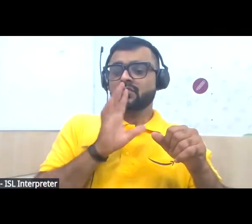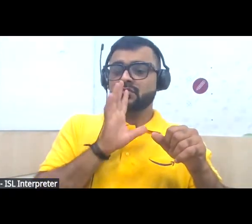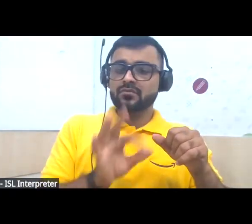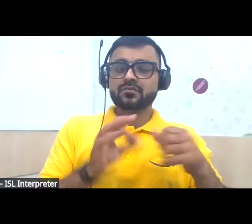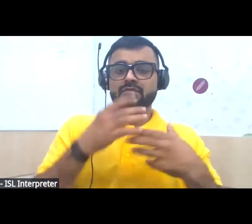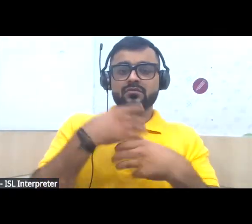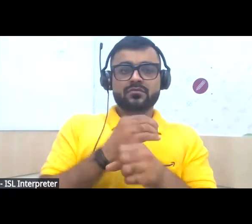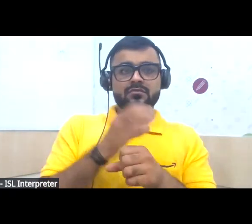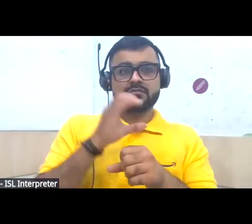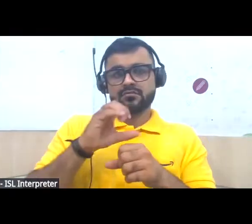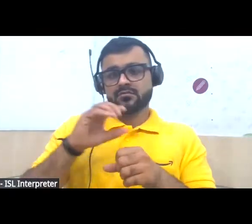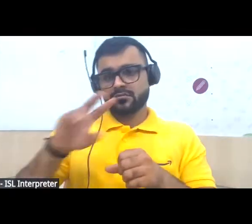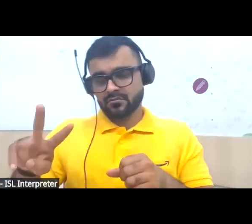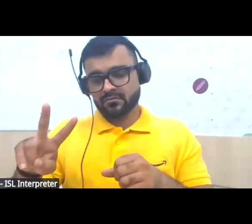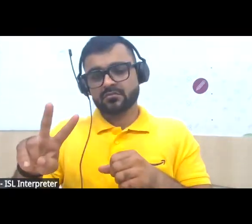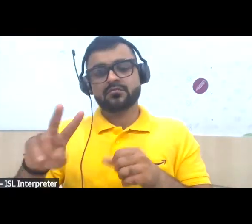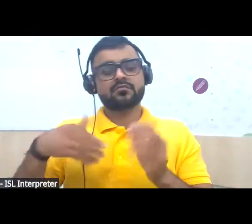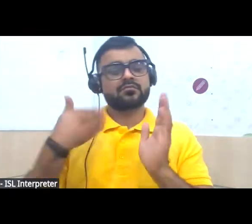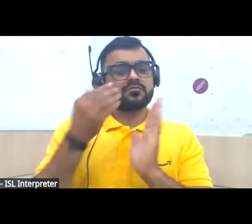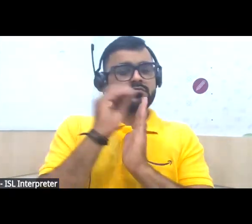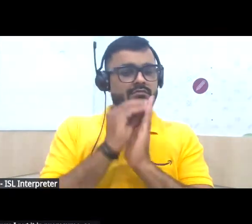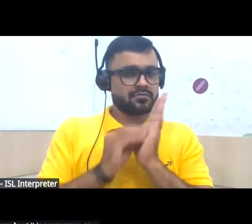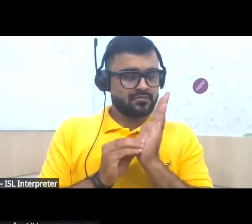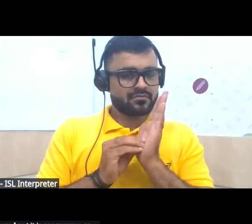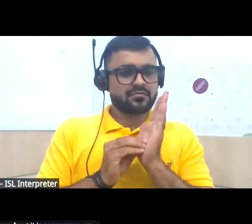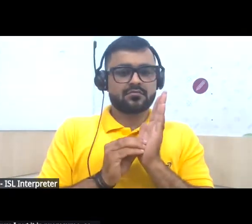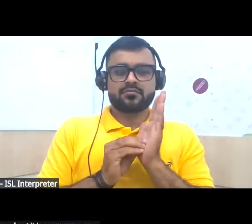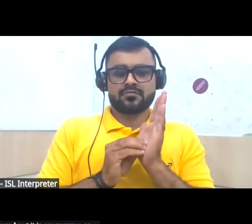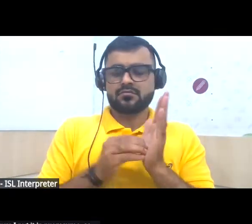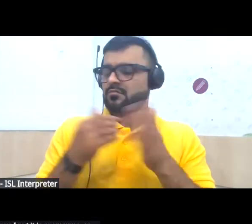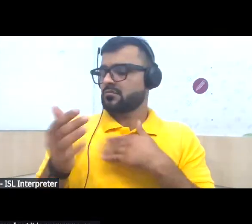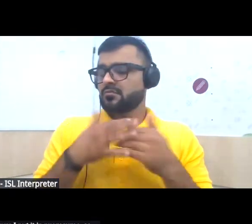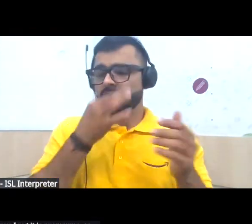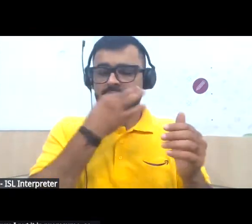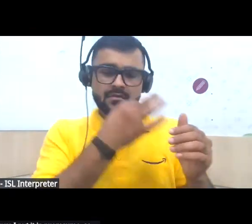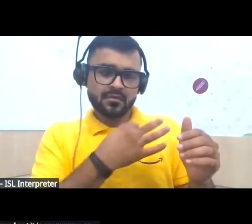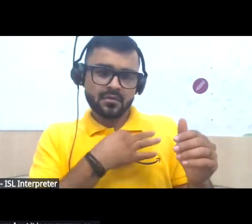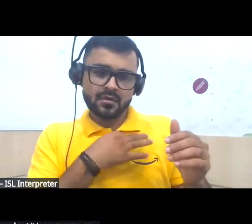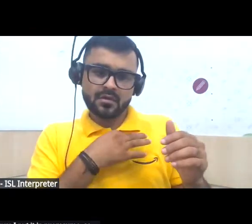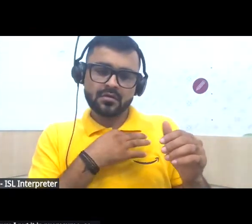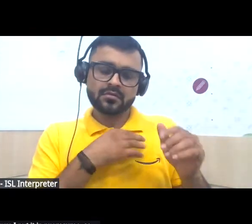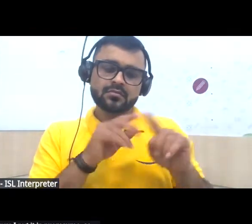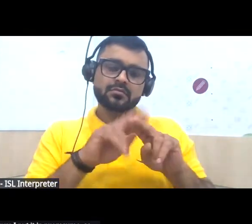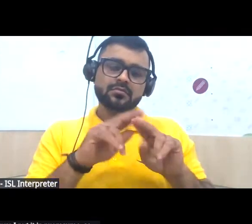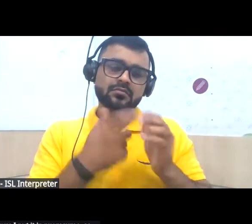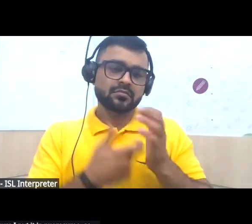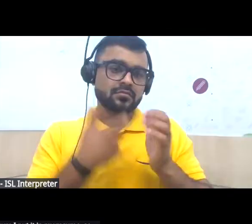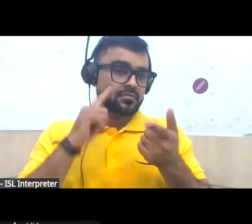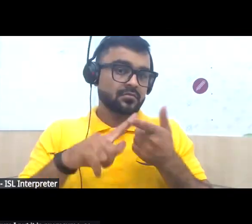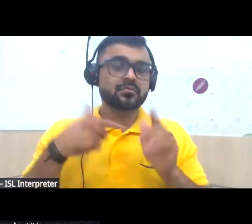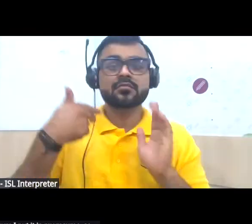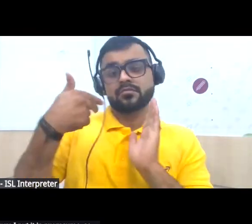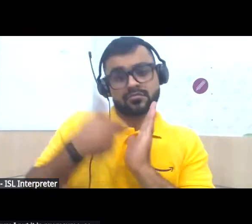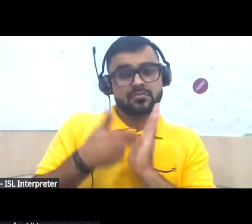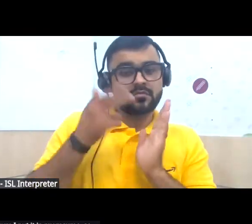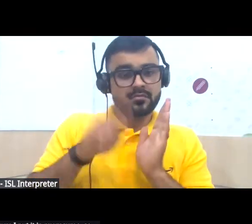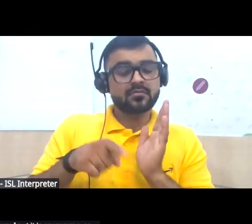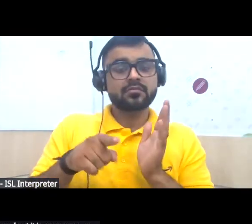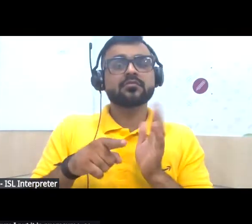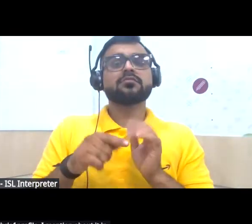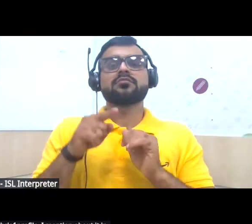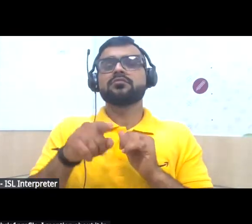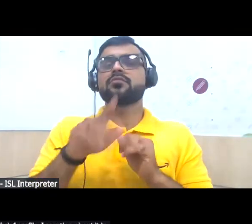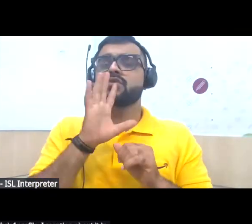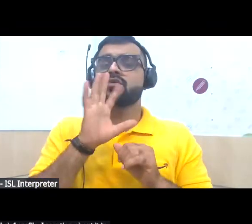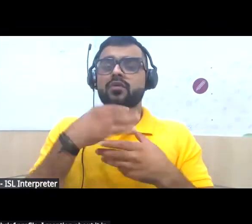it in my resumes. Even whenever somebody asks me for my brief profile, I mention about it in that as well. So that